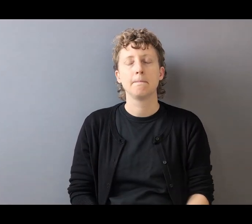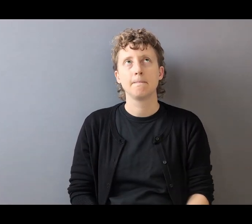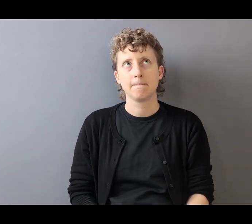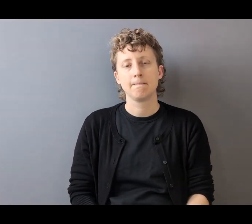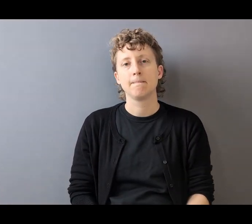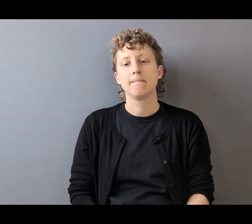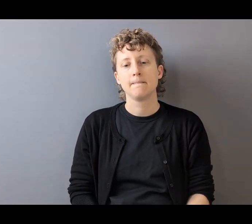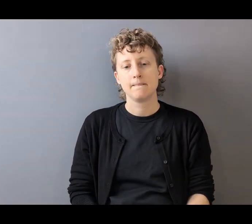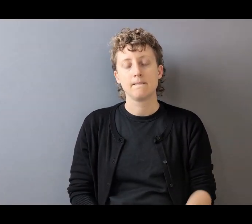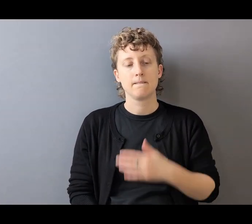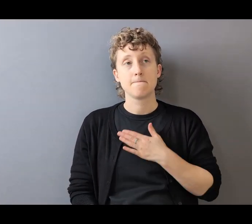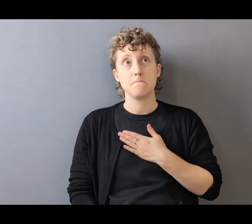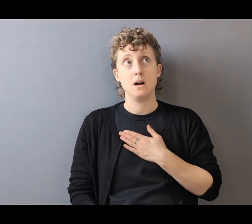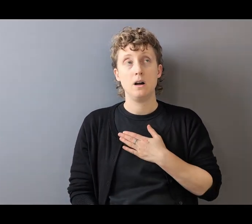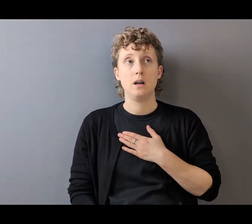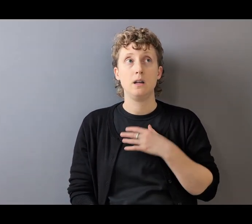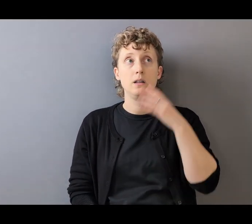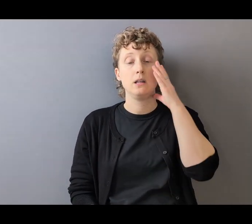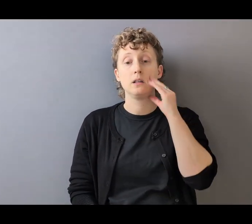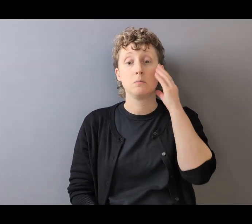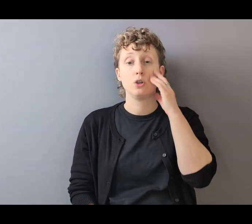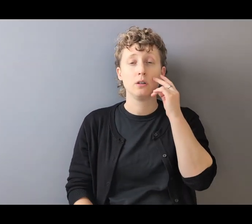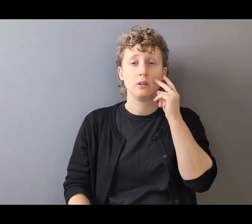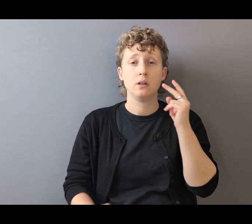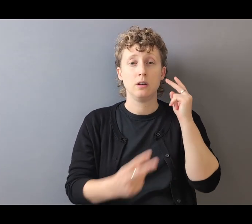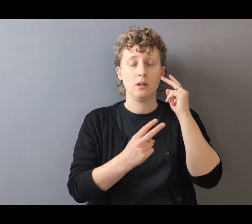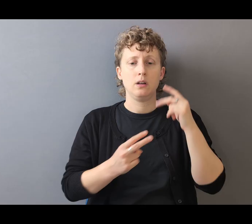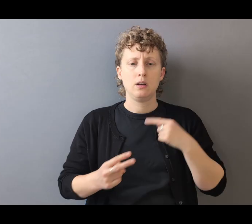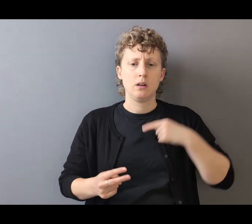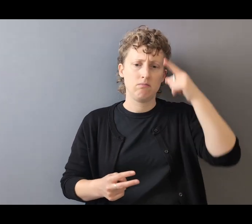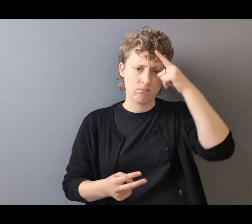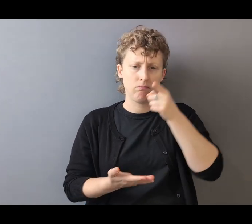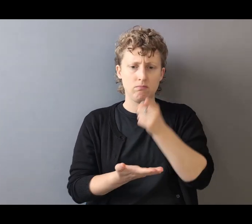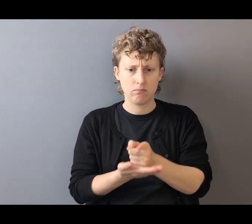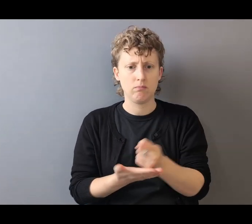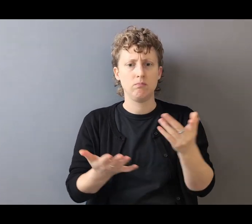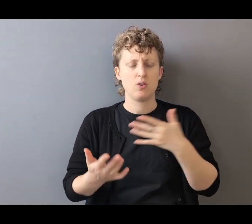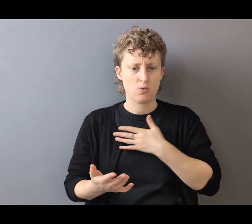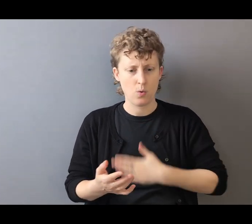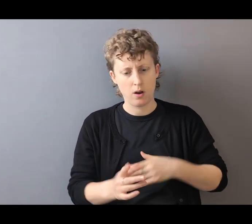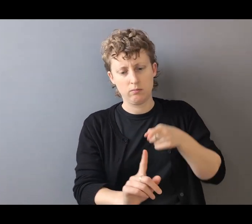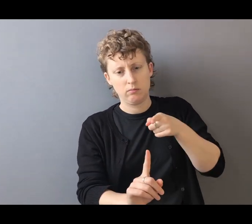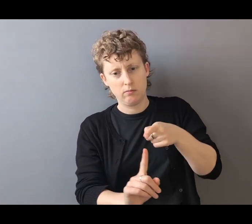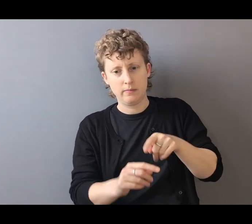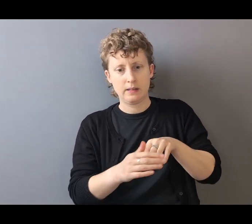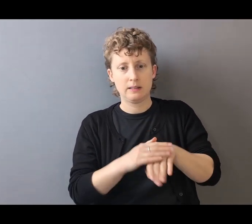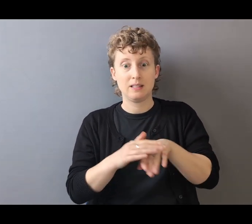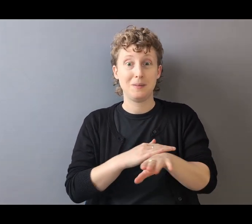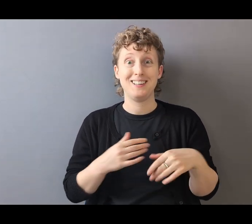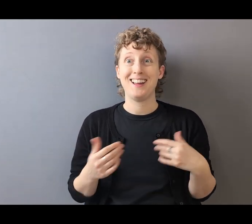all, my own experiences when I decided to go in accessibility is that I didn't know where to